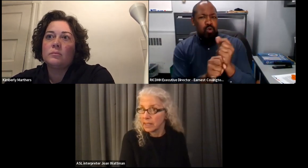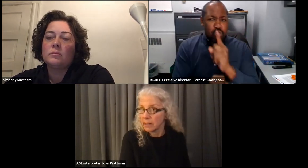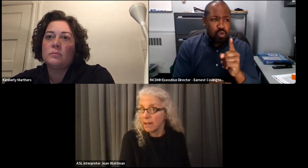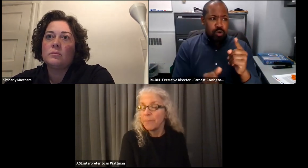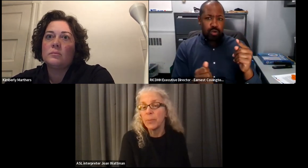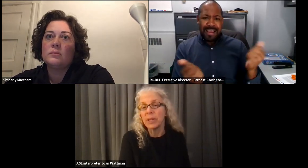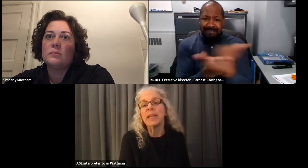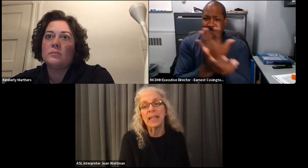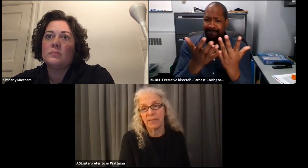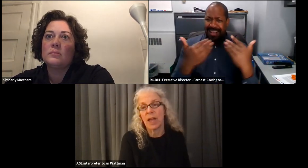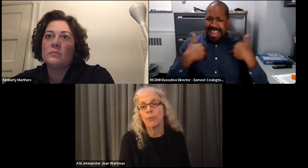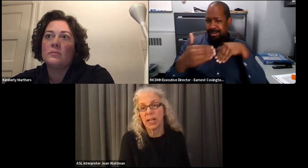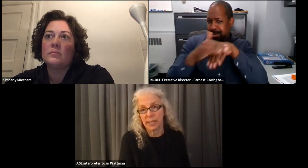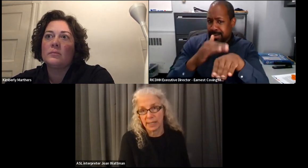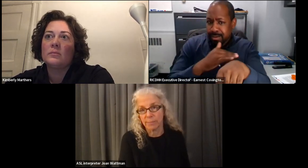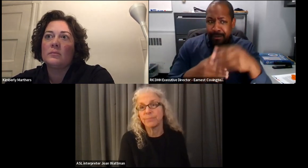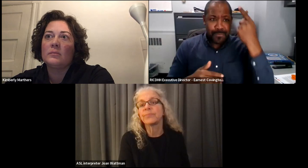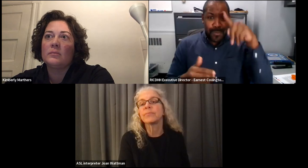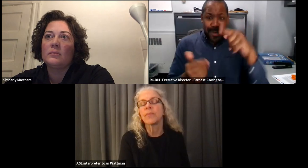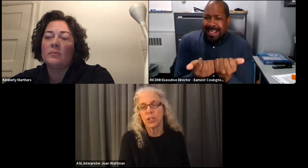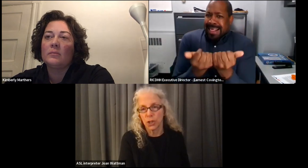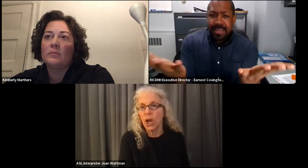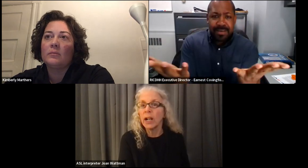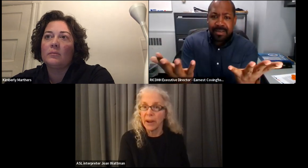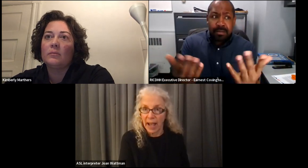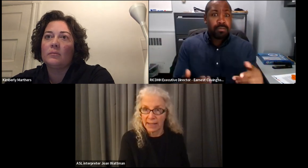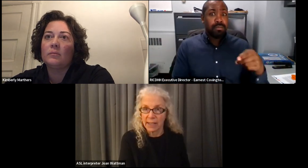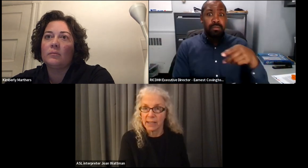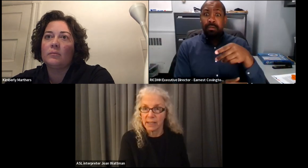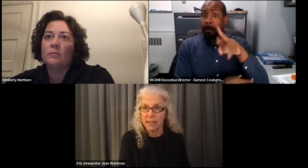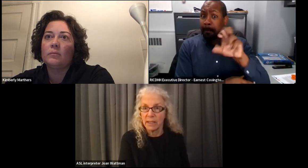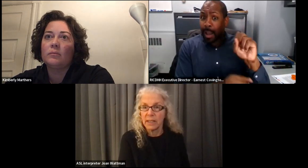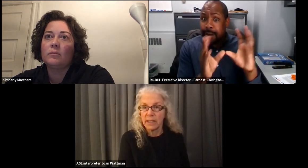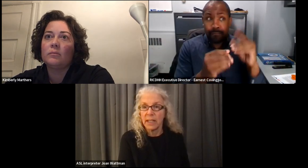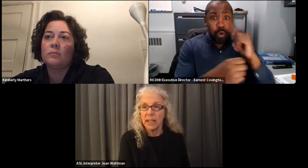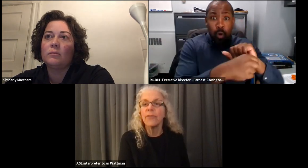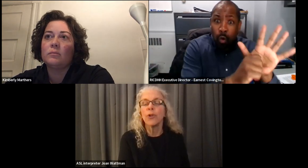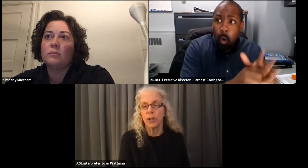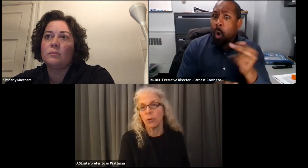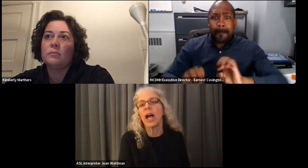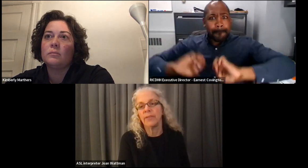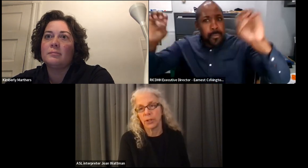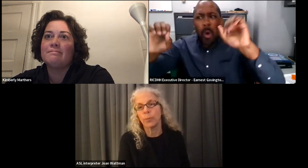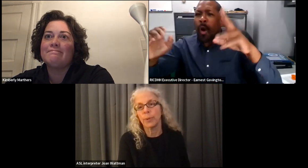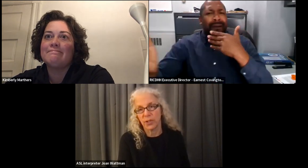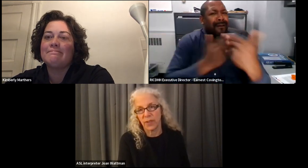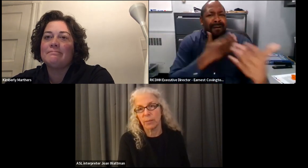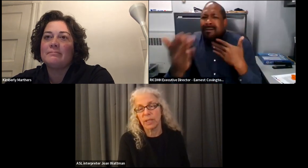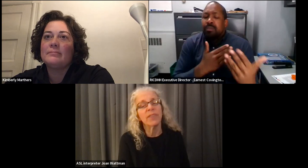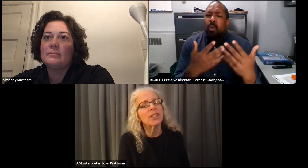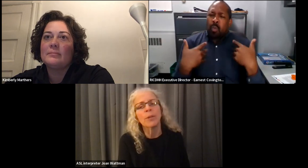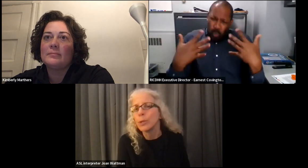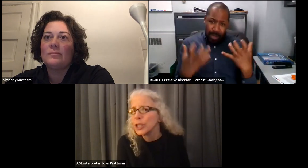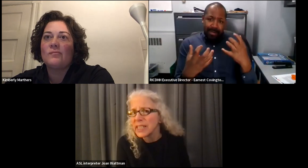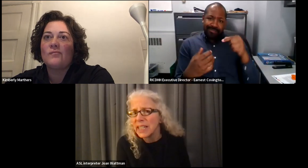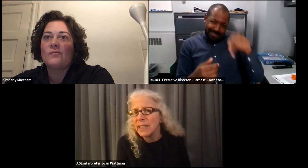in this, and when the beginning of that process, to talk about access if there are no live interpreters available,